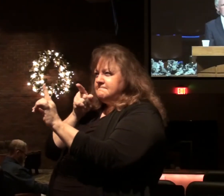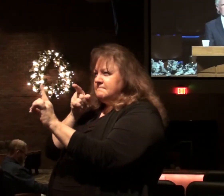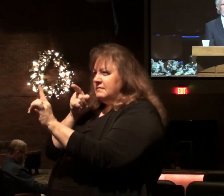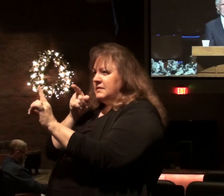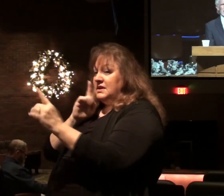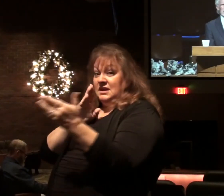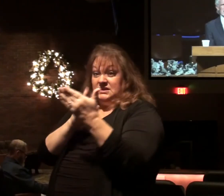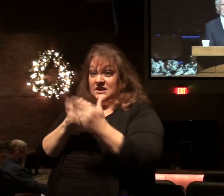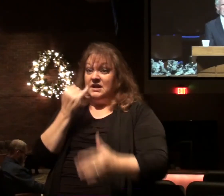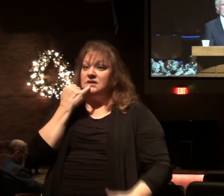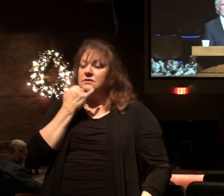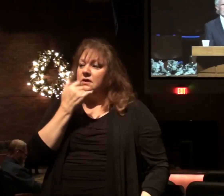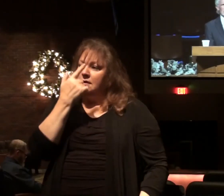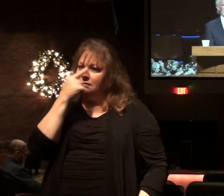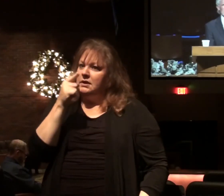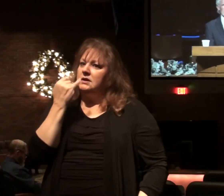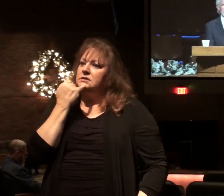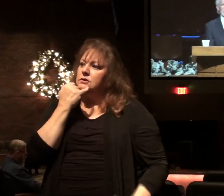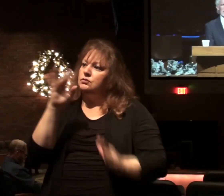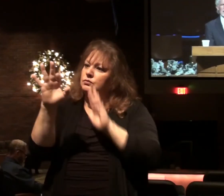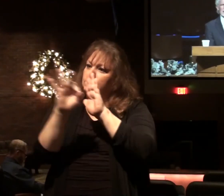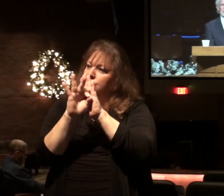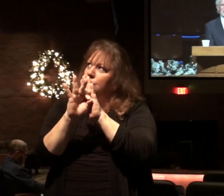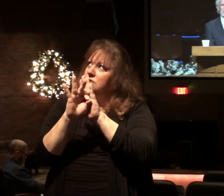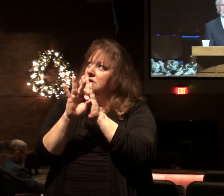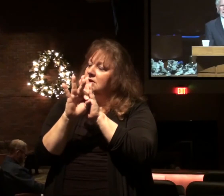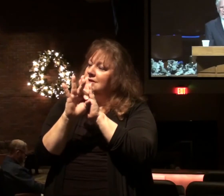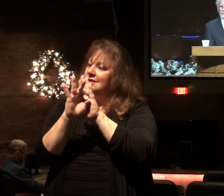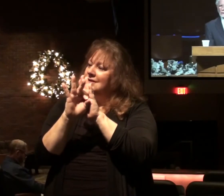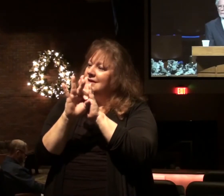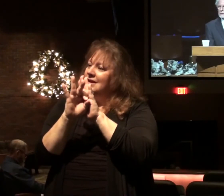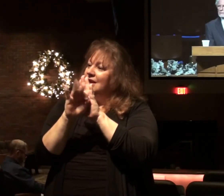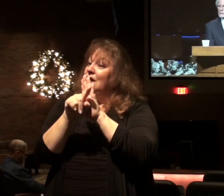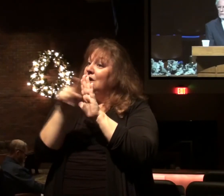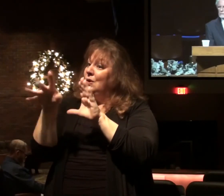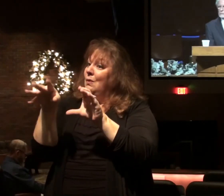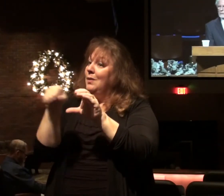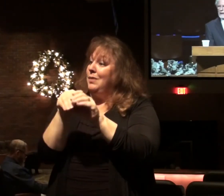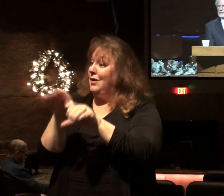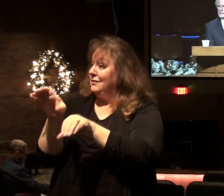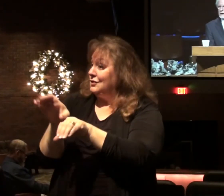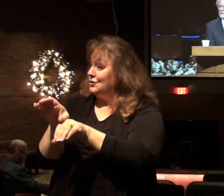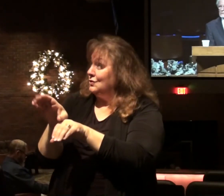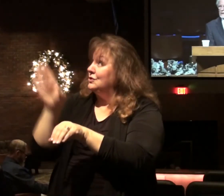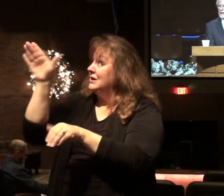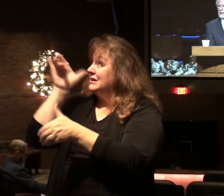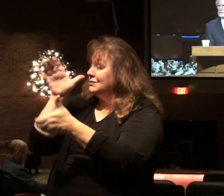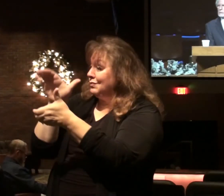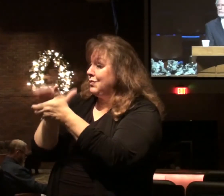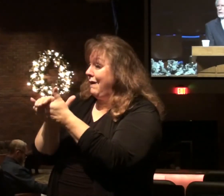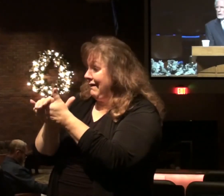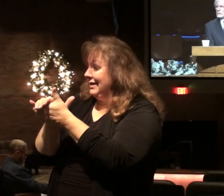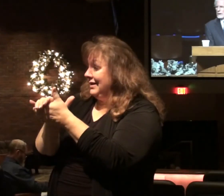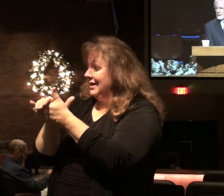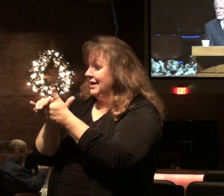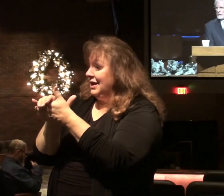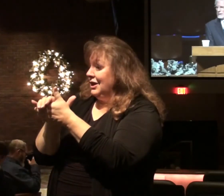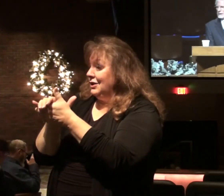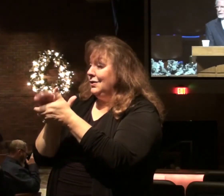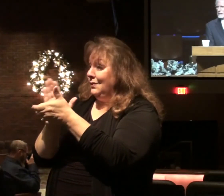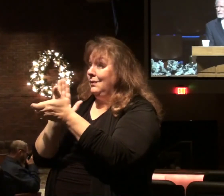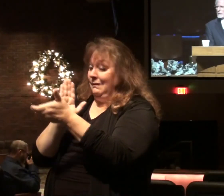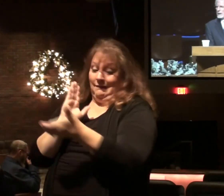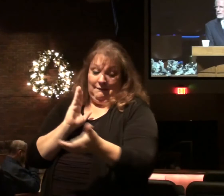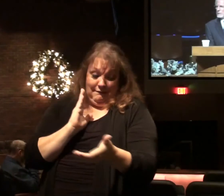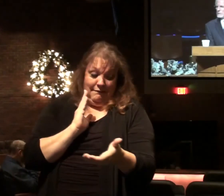of Israel because Israel was chosen by God. And you are part of the church, the bride of Christ, and you are the arch